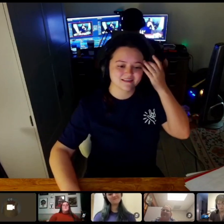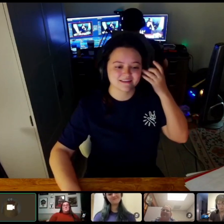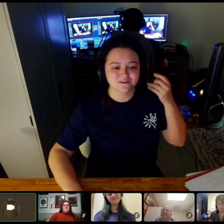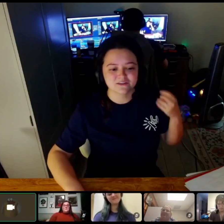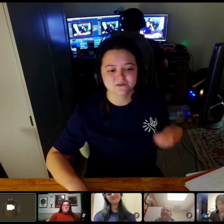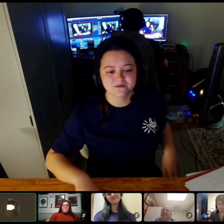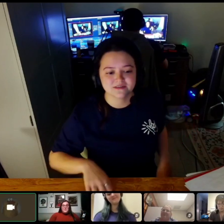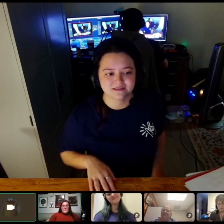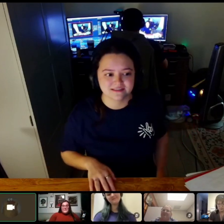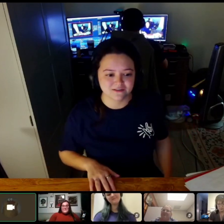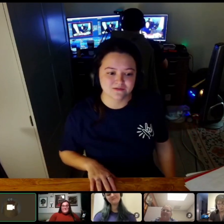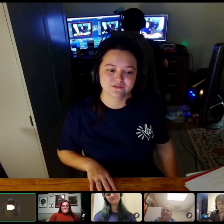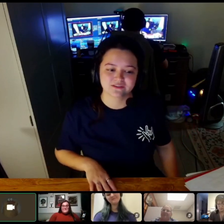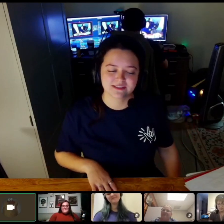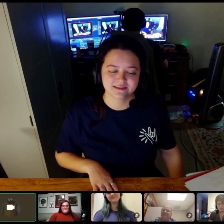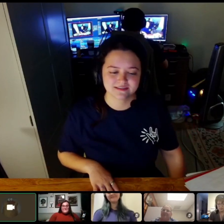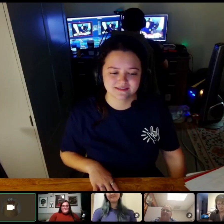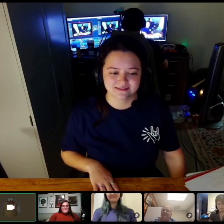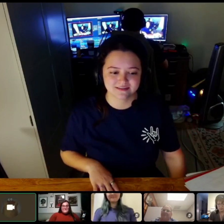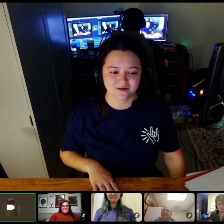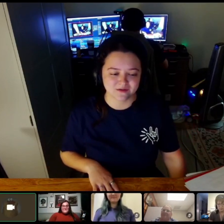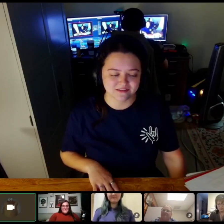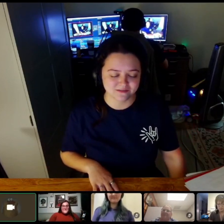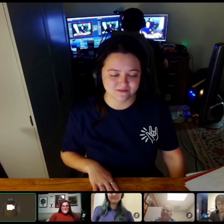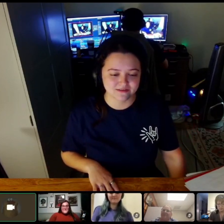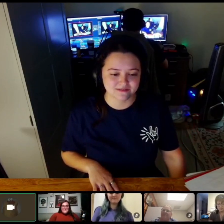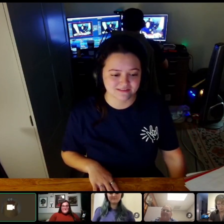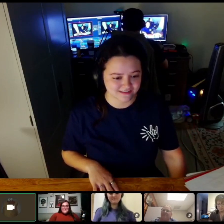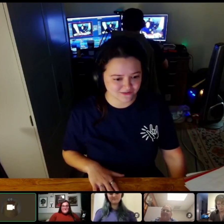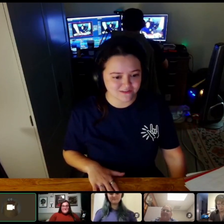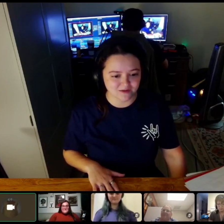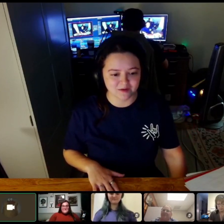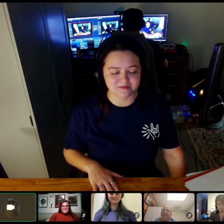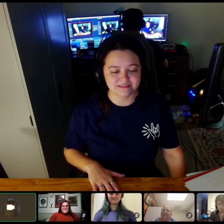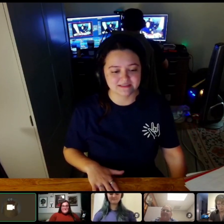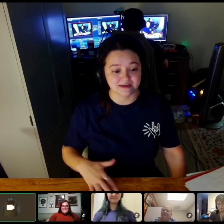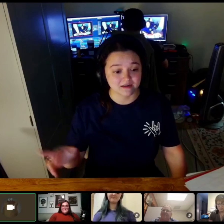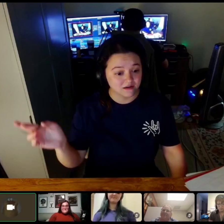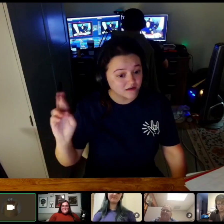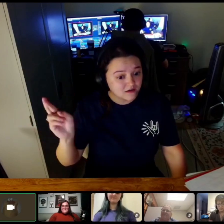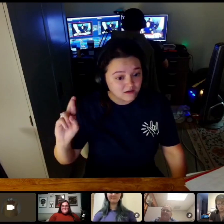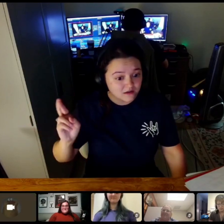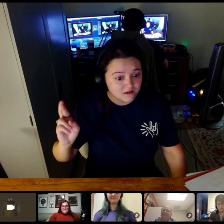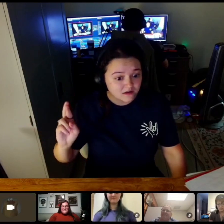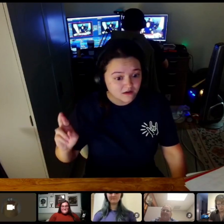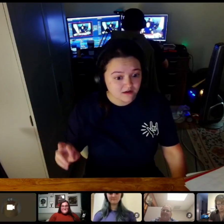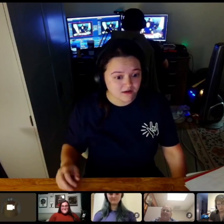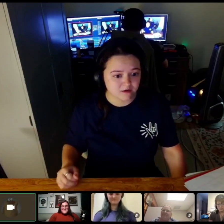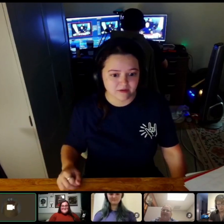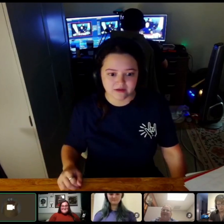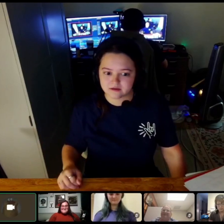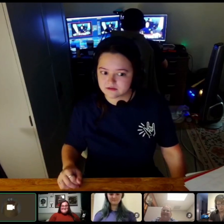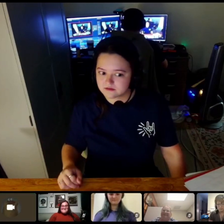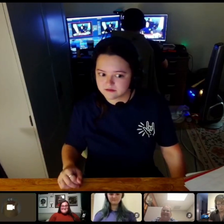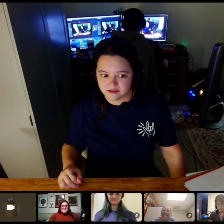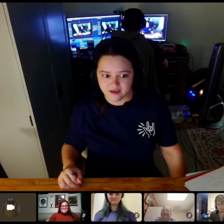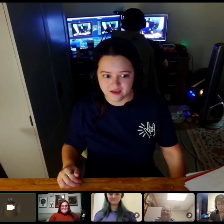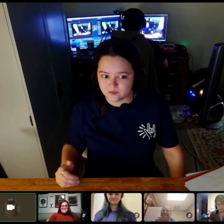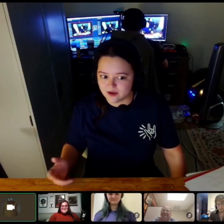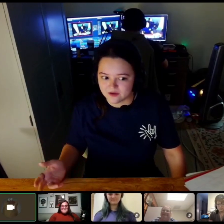It's also interesting because a lot of my students still come up to me and sign. And I'm like, am I